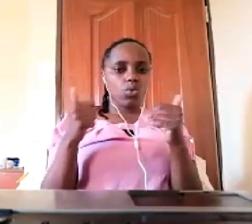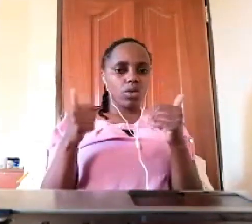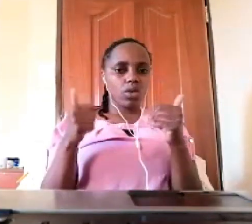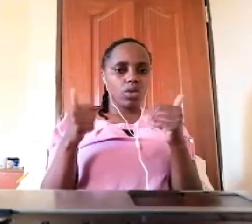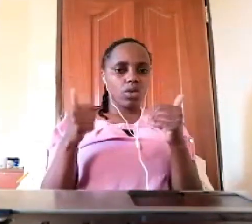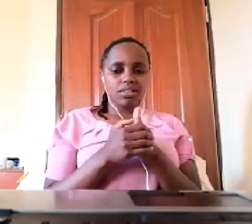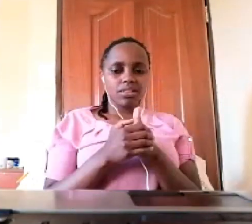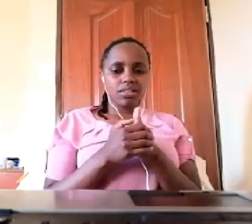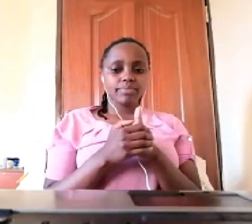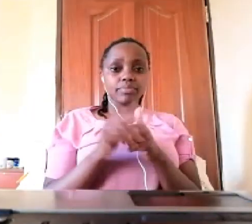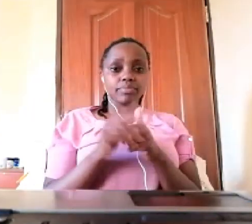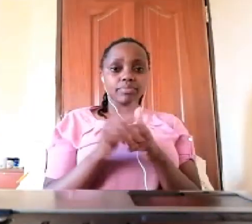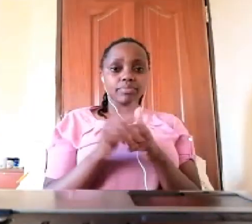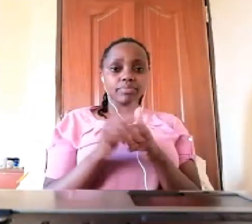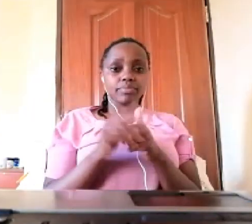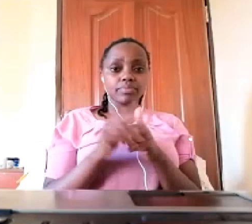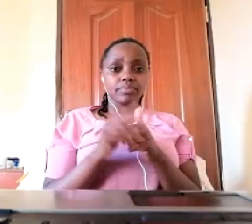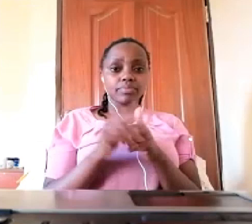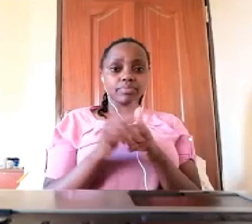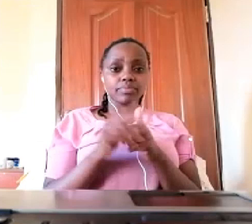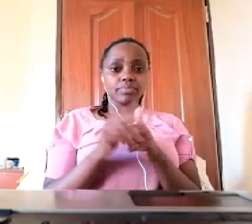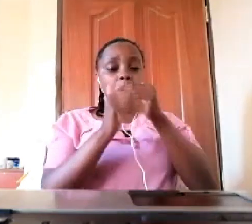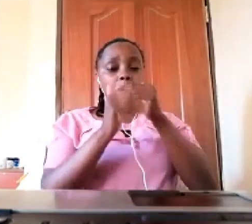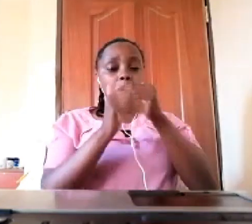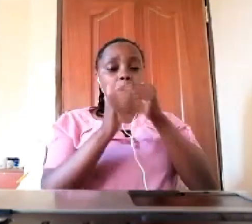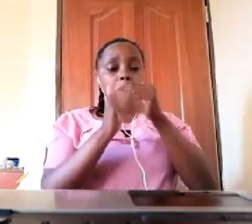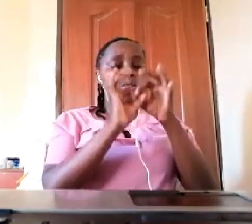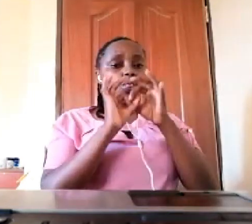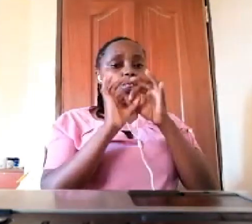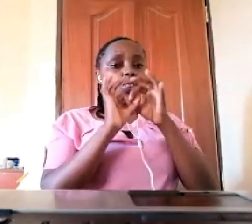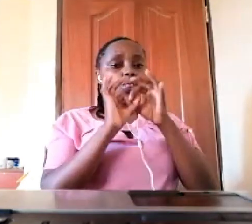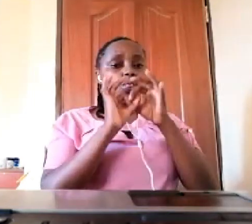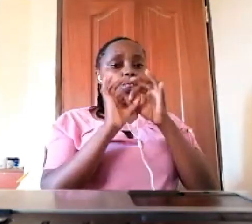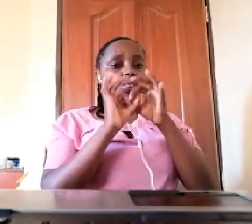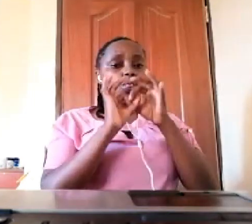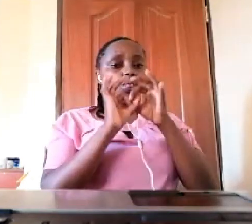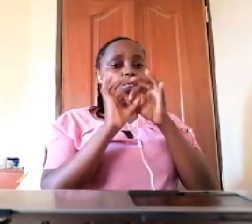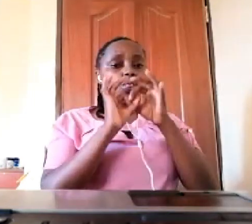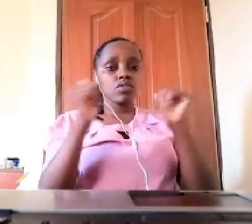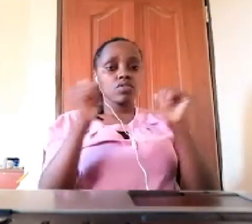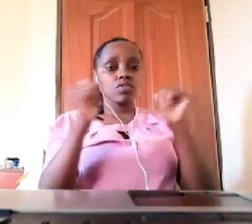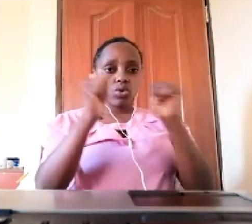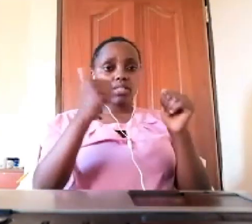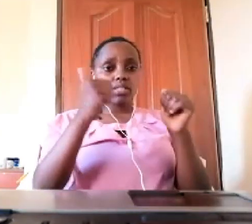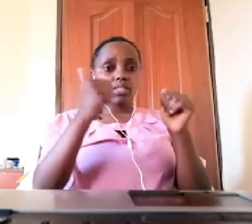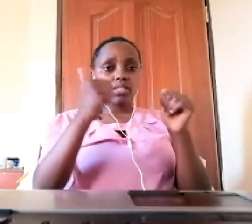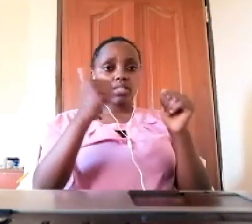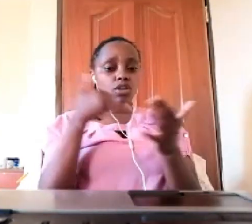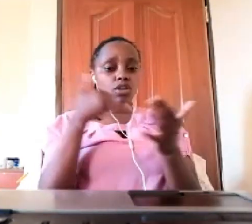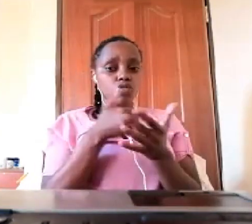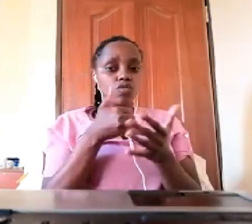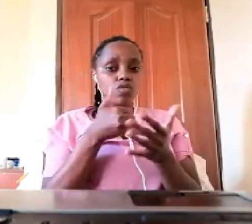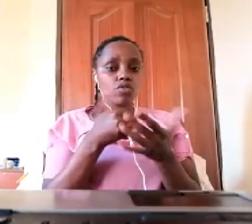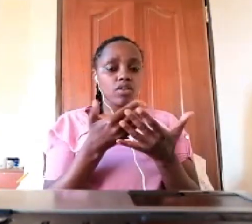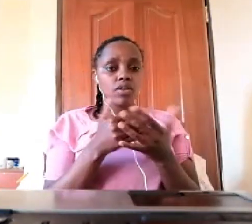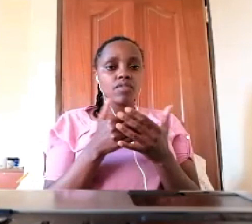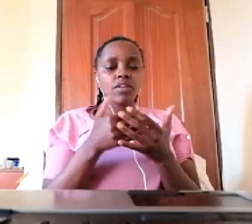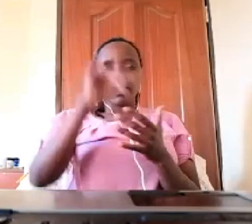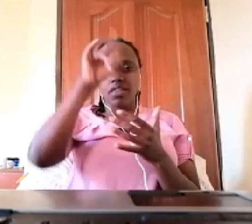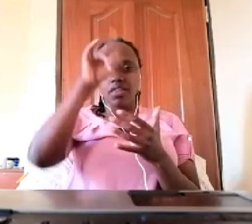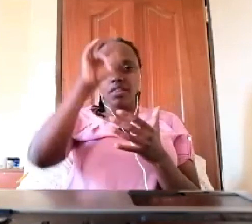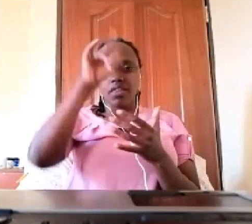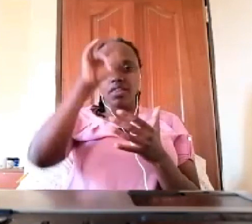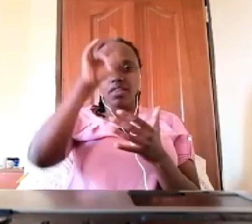maybe in terms of visibility, but also building coalitions at national level that actually involve the